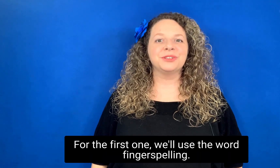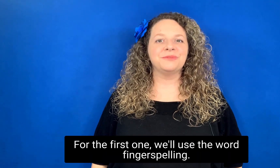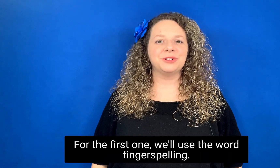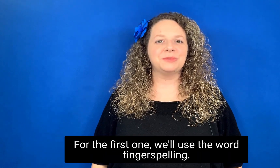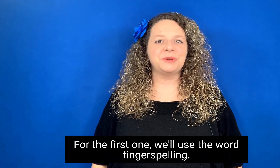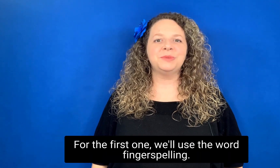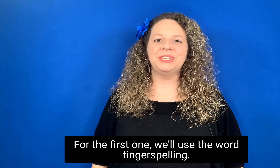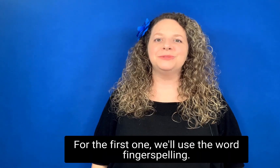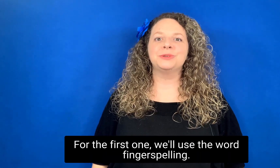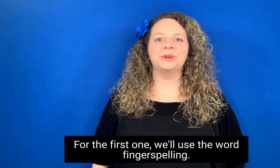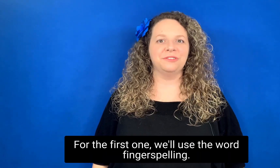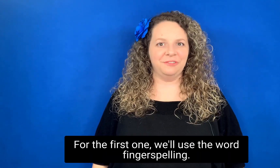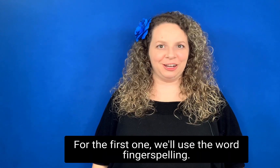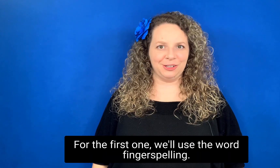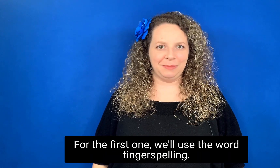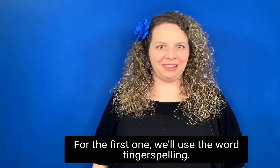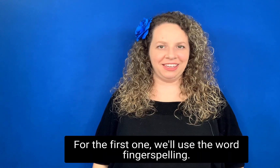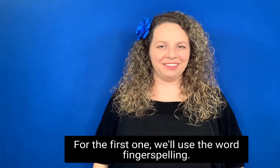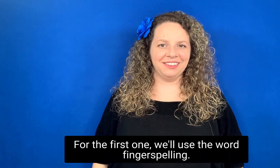the first one, we'll use the word fingerspelling.